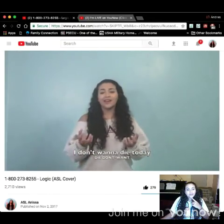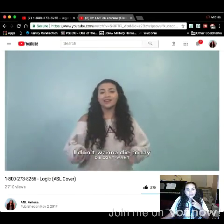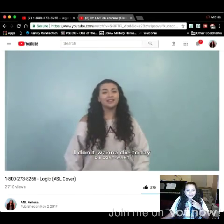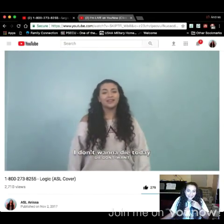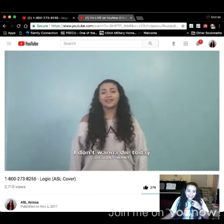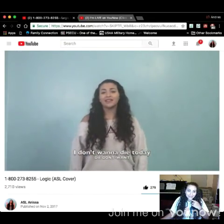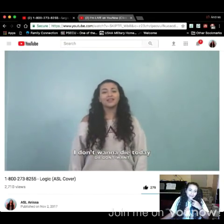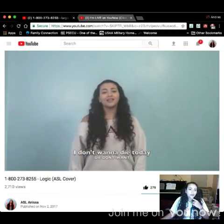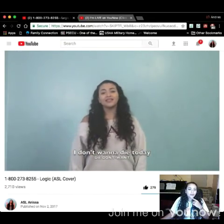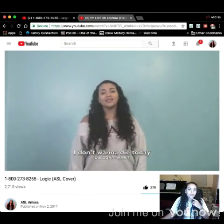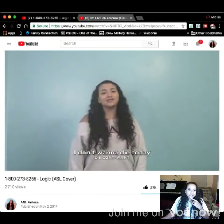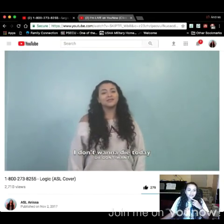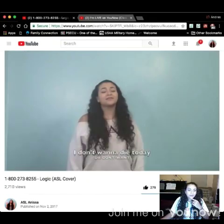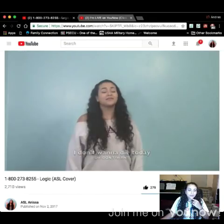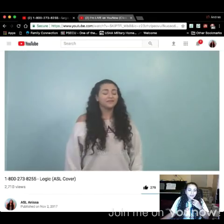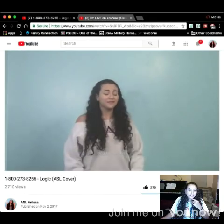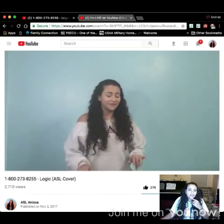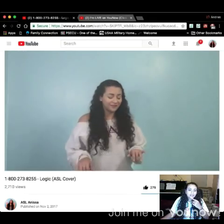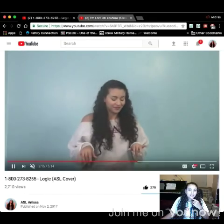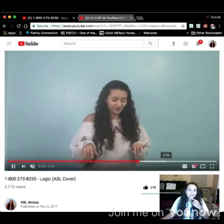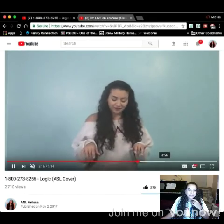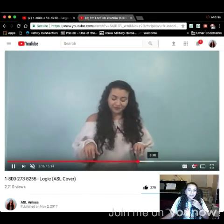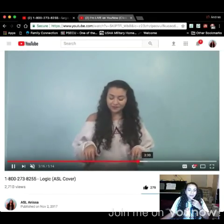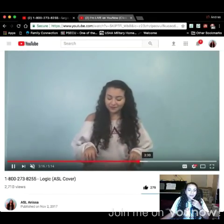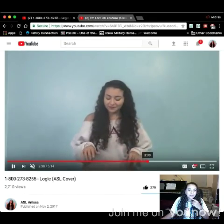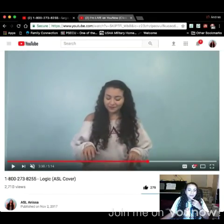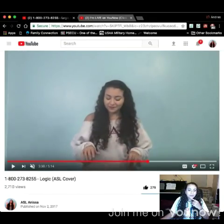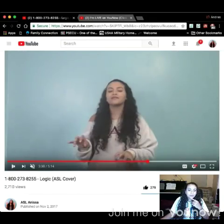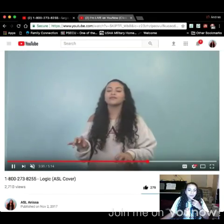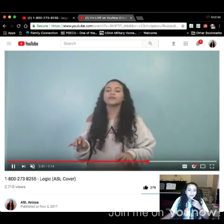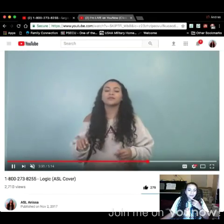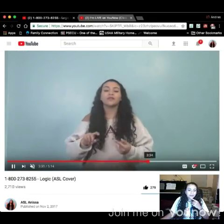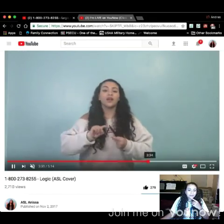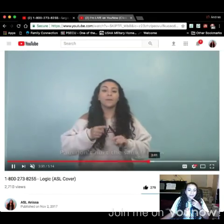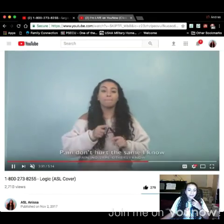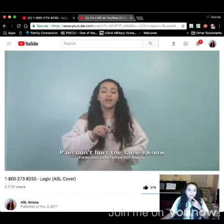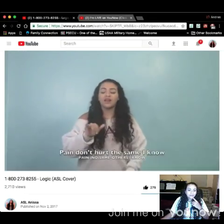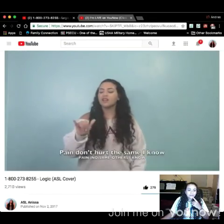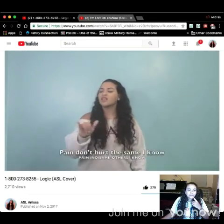I don't wanna die. Okay, we're gonna skip through this part because it's just like piano part. Boop boop, piano.